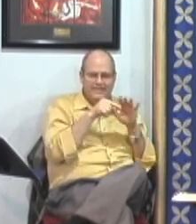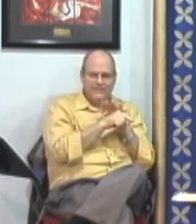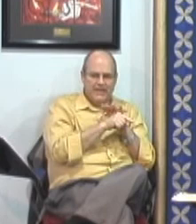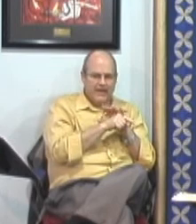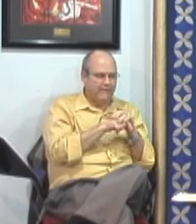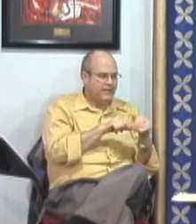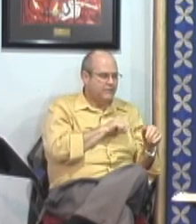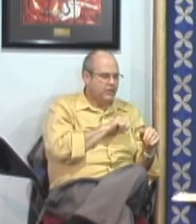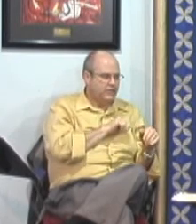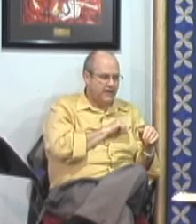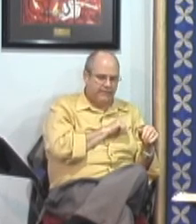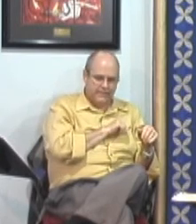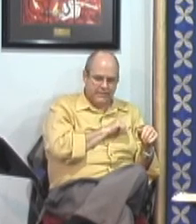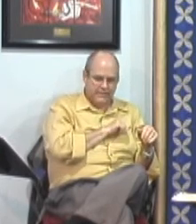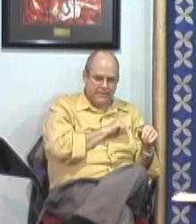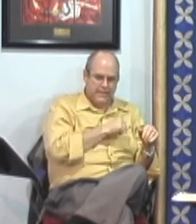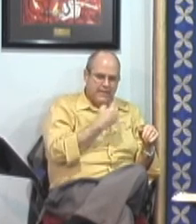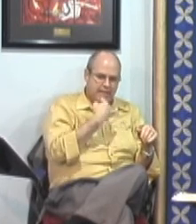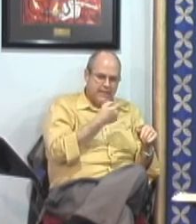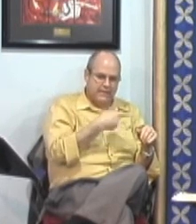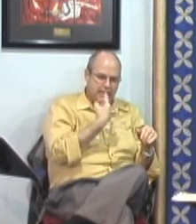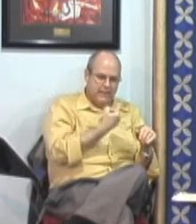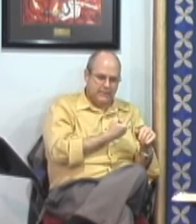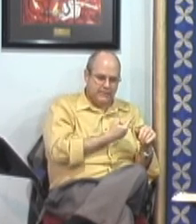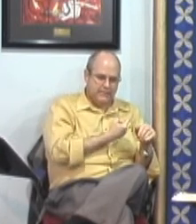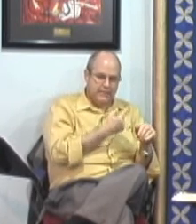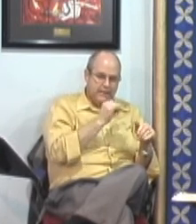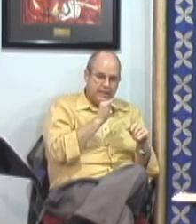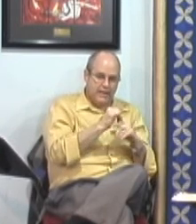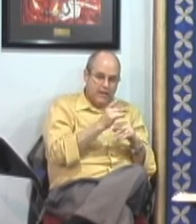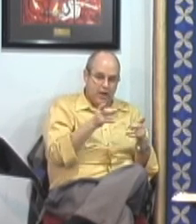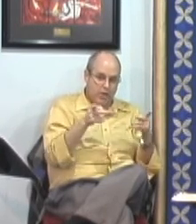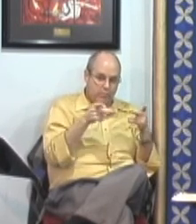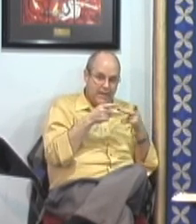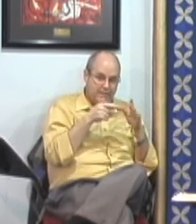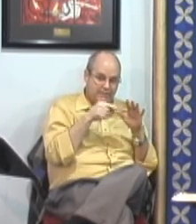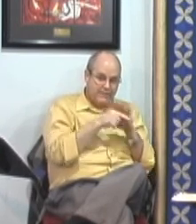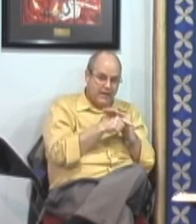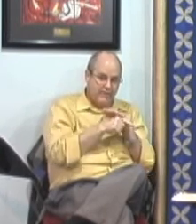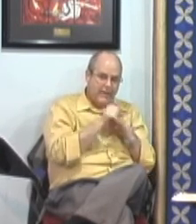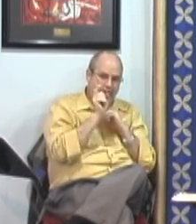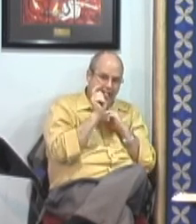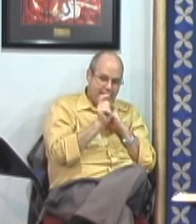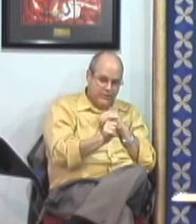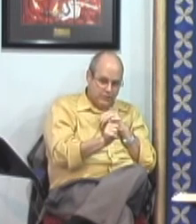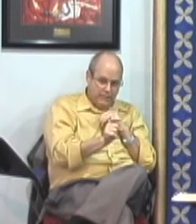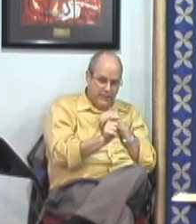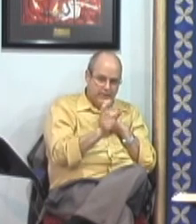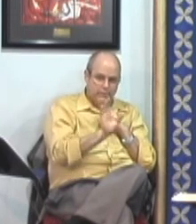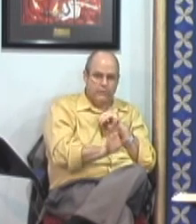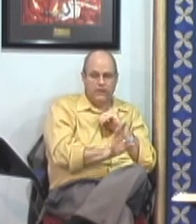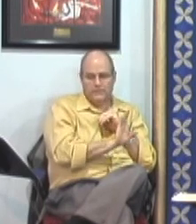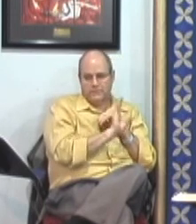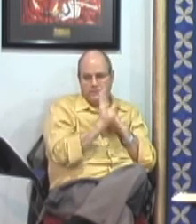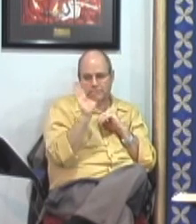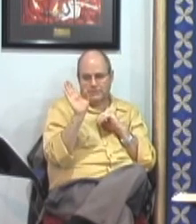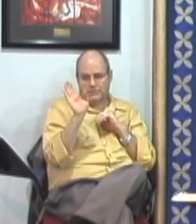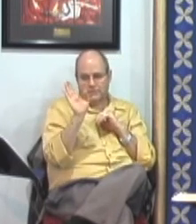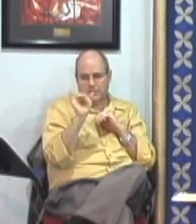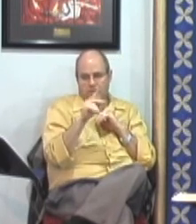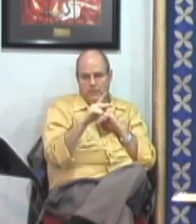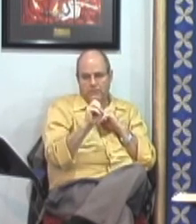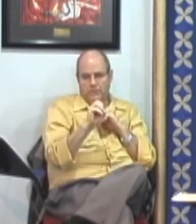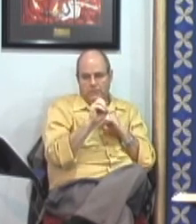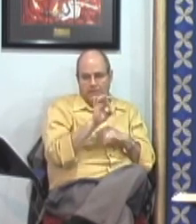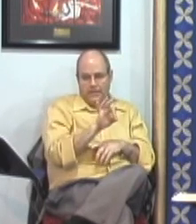of ourselves. And he tells his followers that our place of sacrifice must be the cross. In Luke